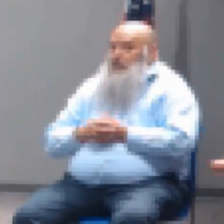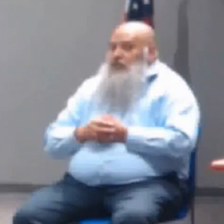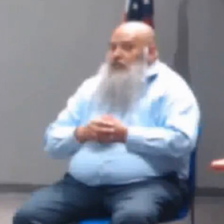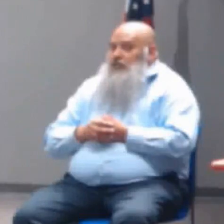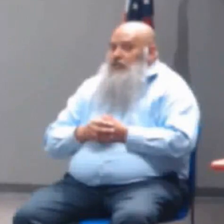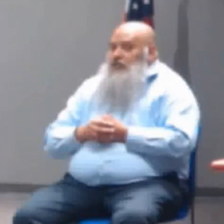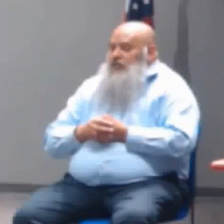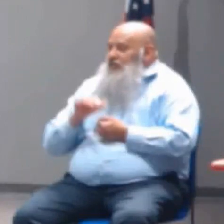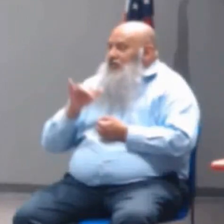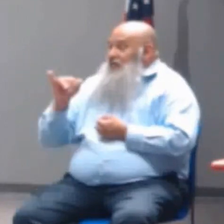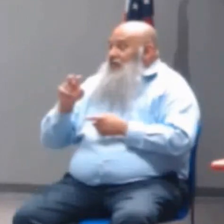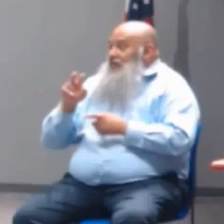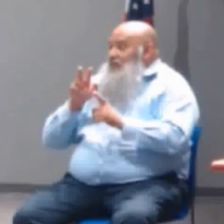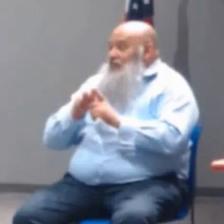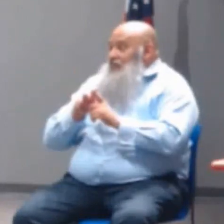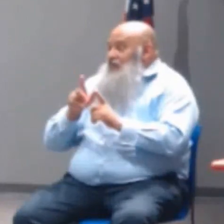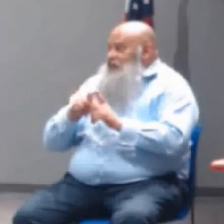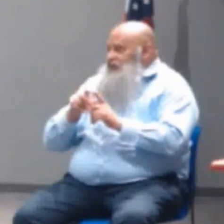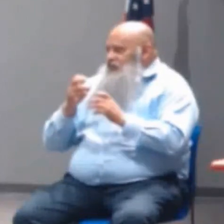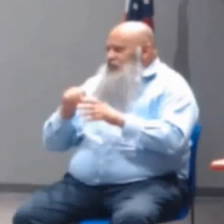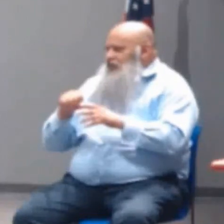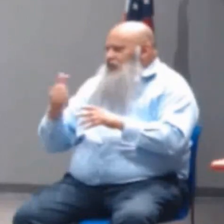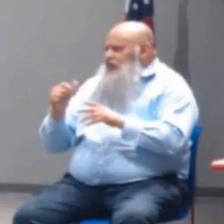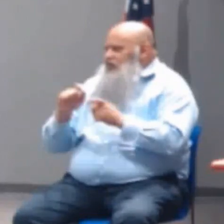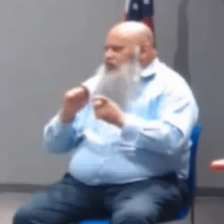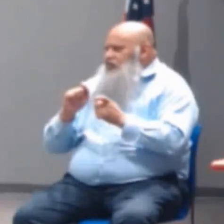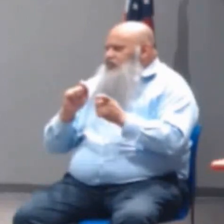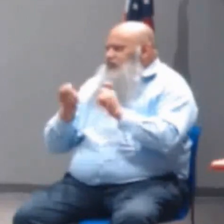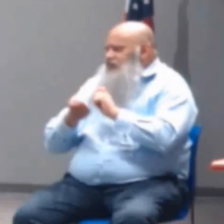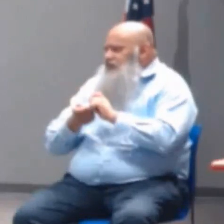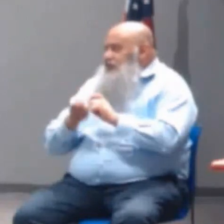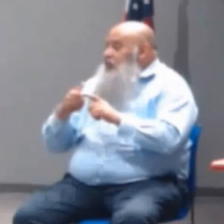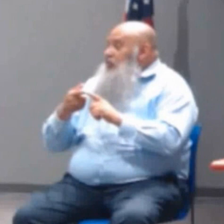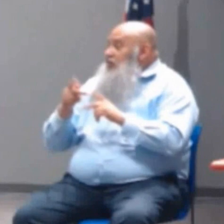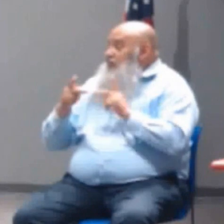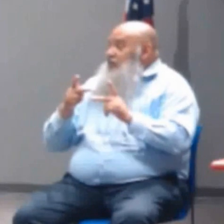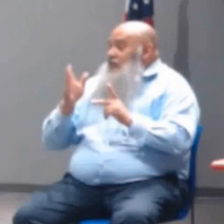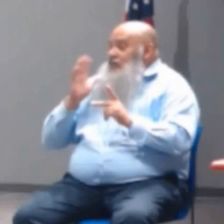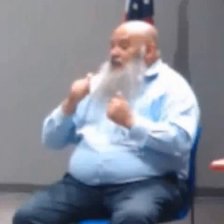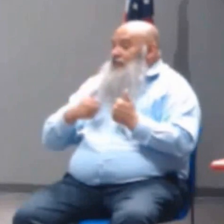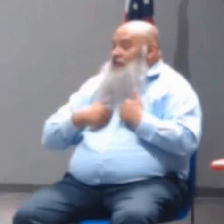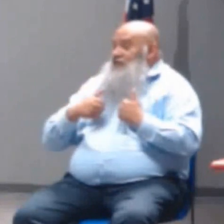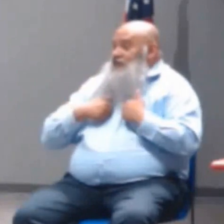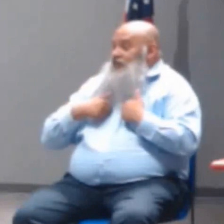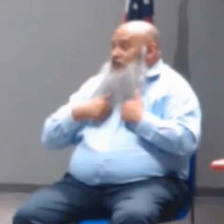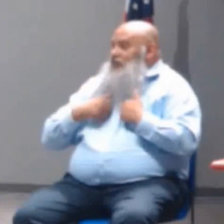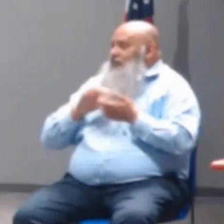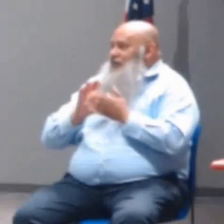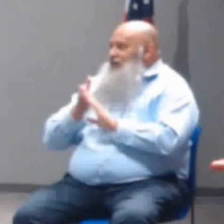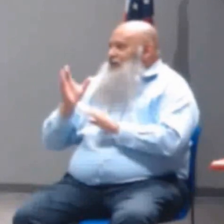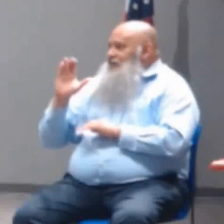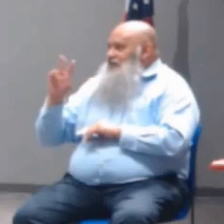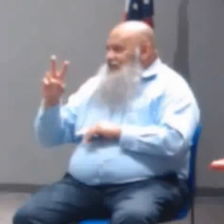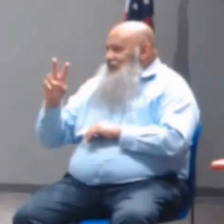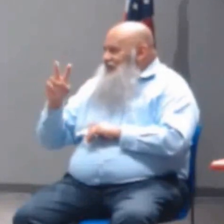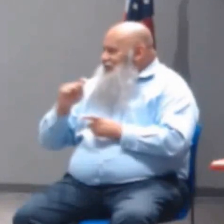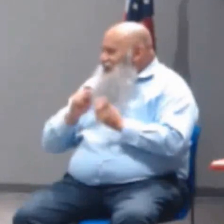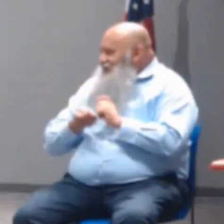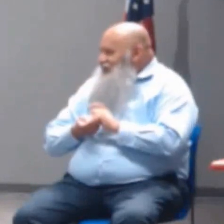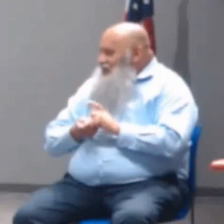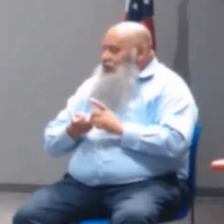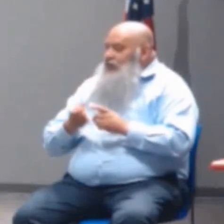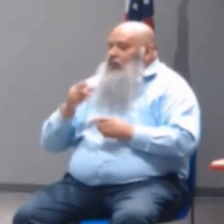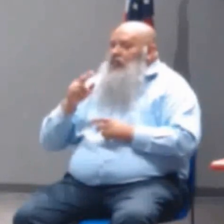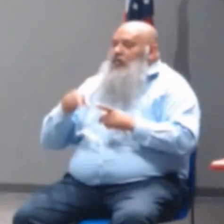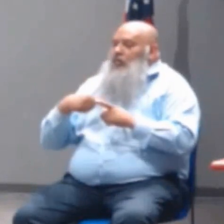And that applies to a lot of other transitions. I've seen it play out when people retire from the military. I've seen it play out when people